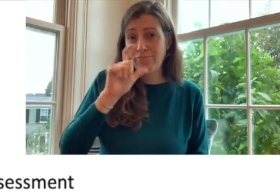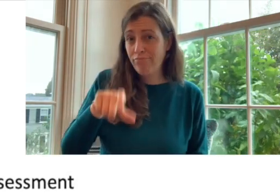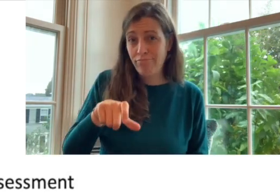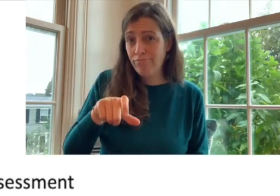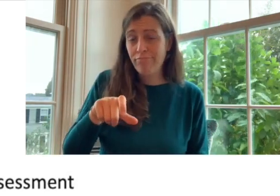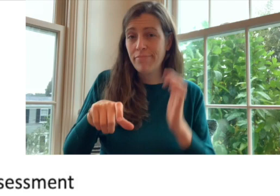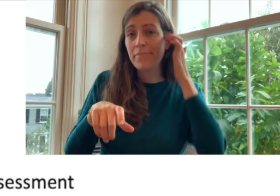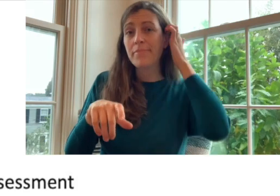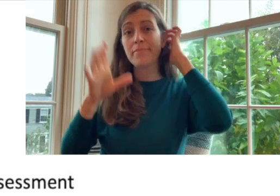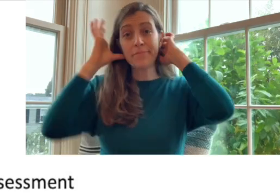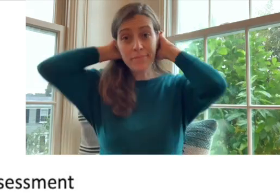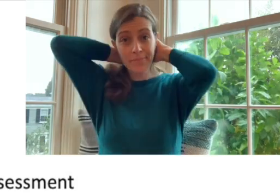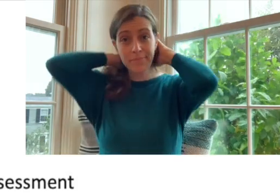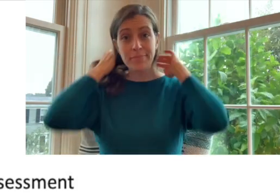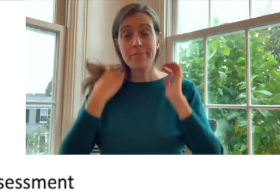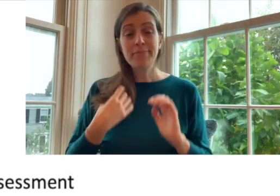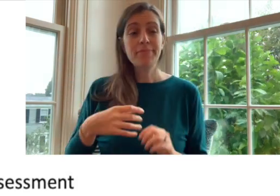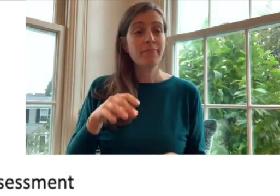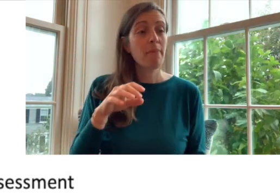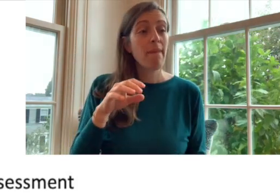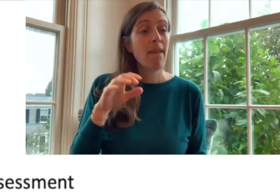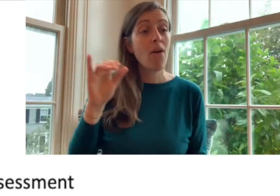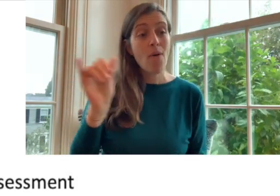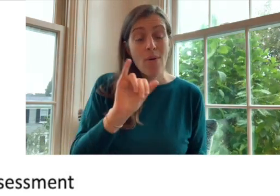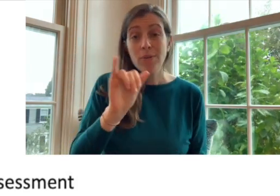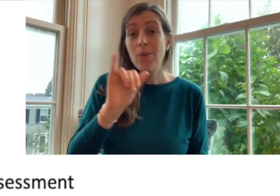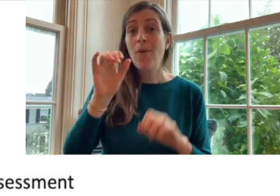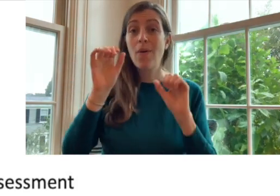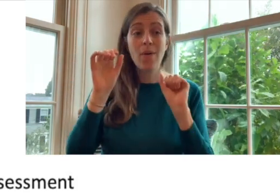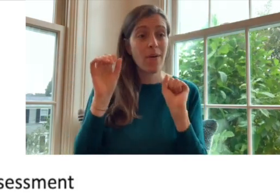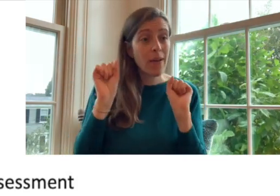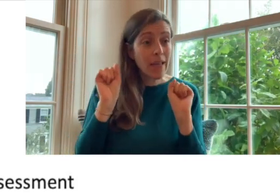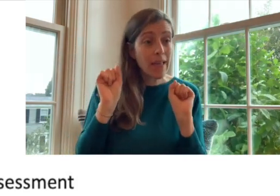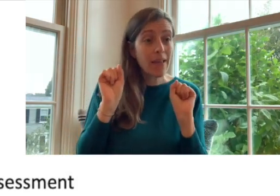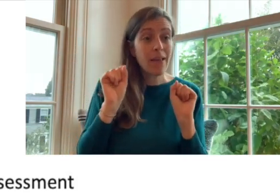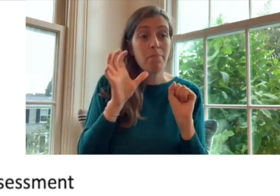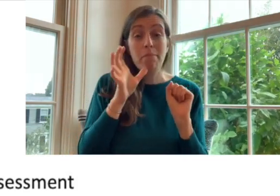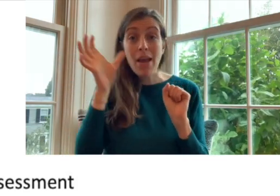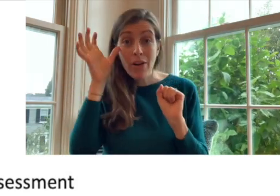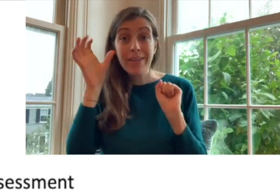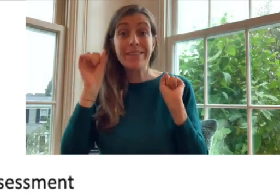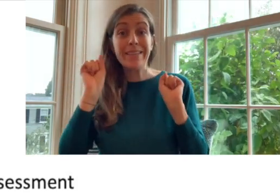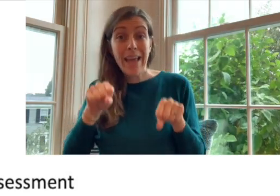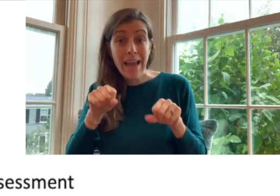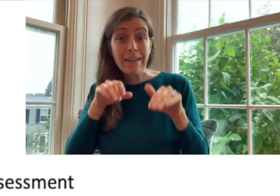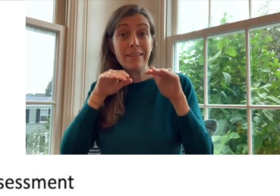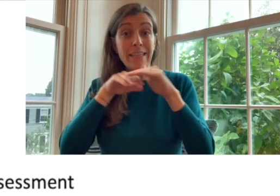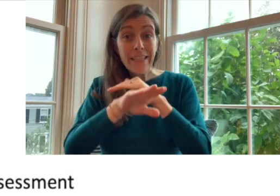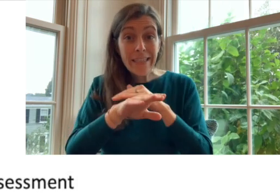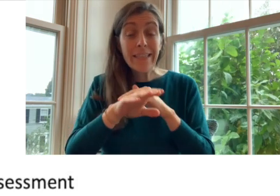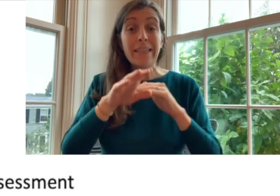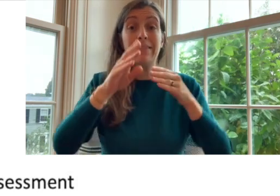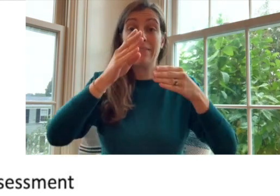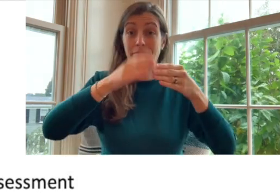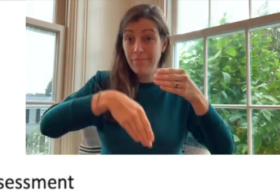also possible to administer the ASL CDI even if the provider does not know sign